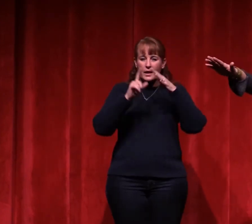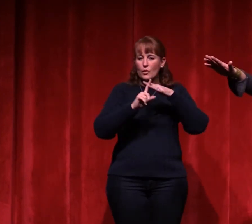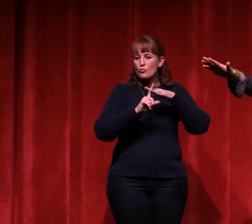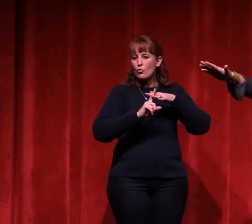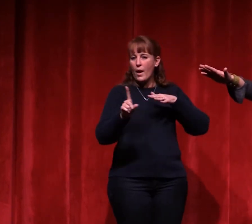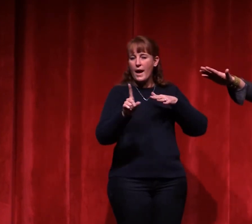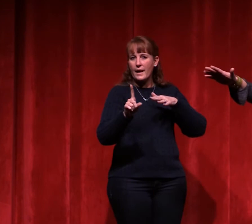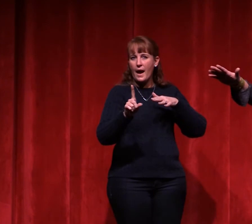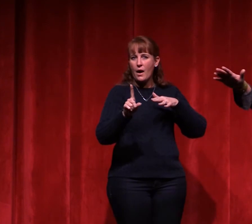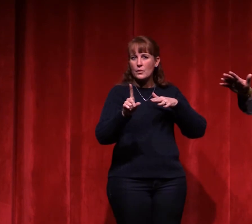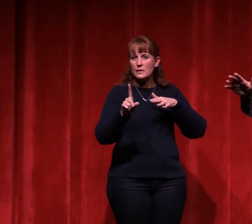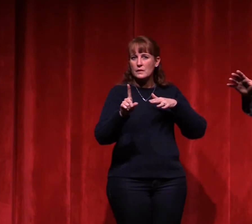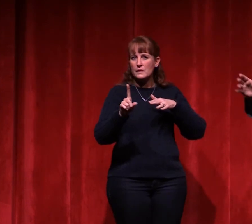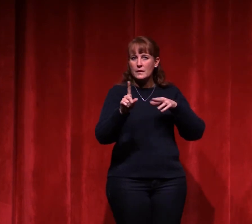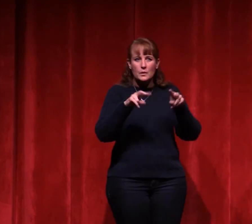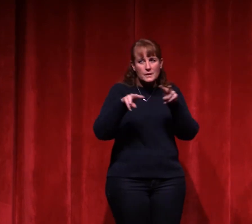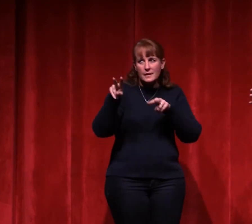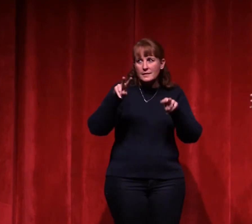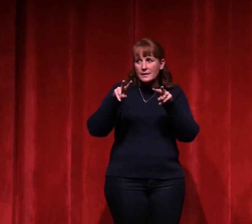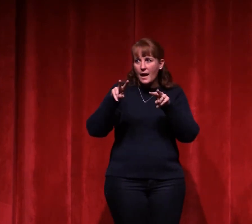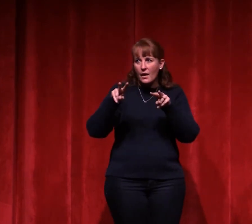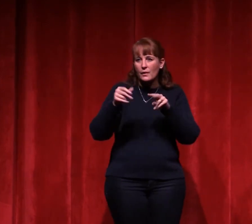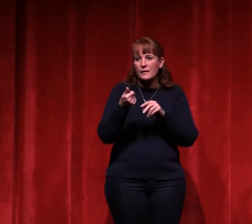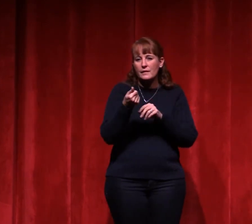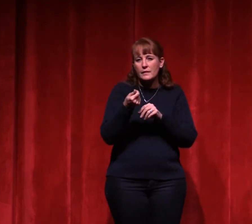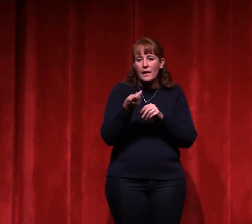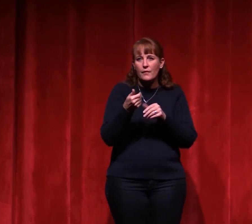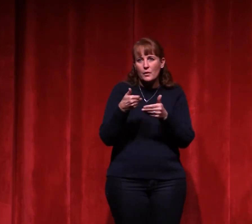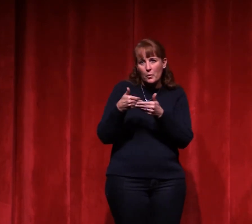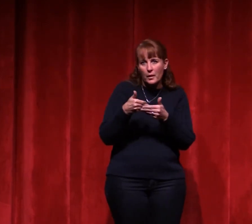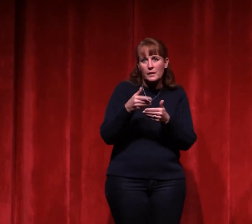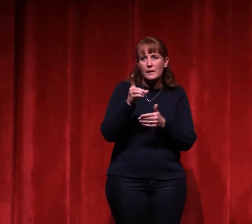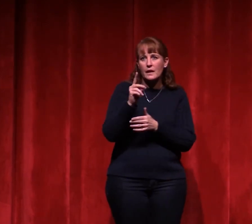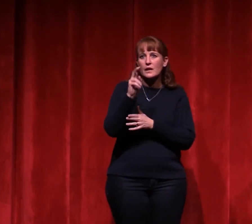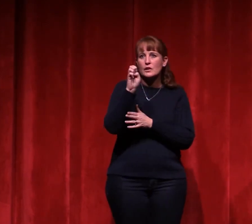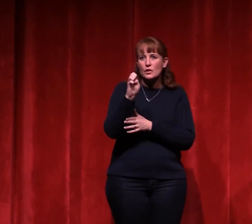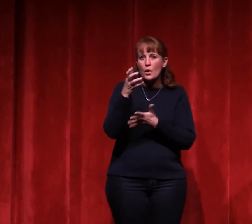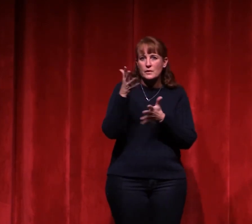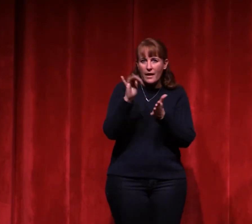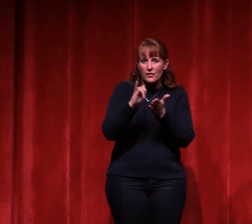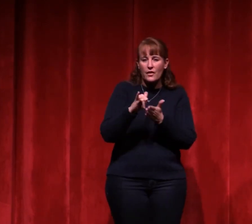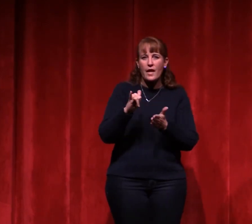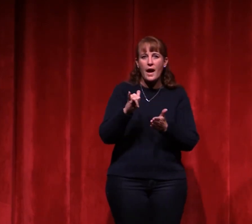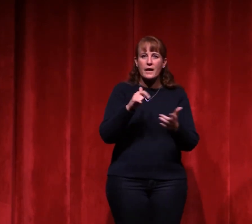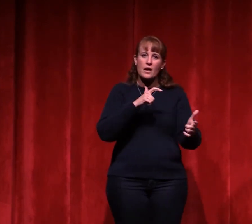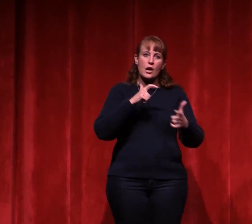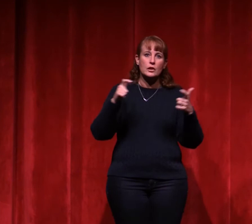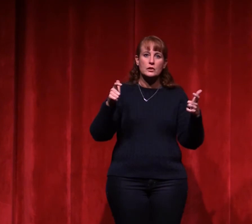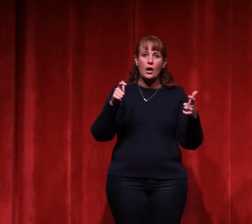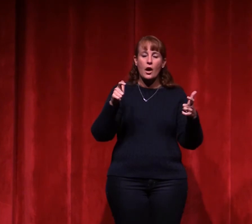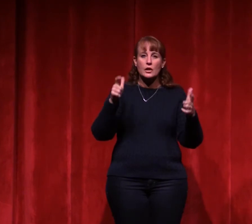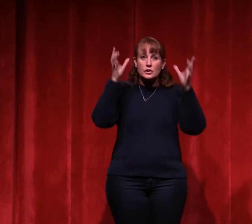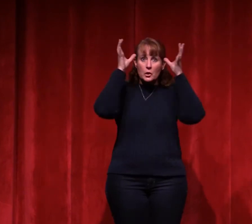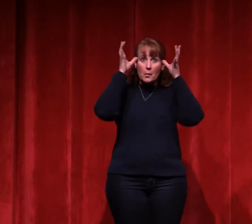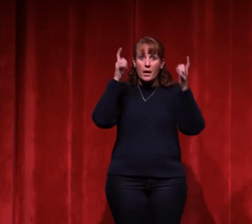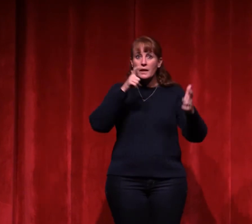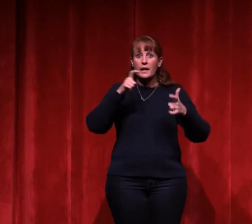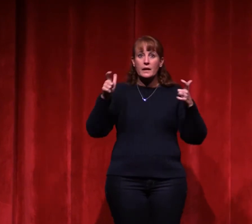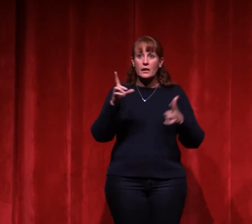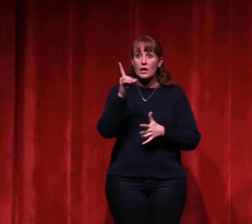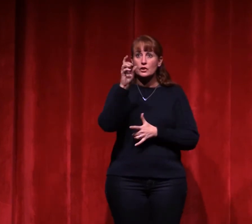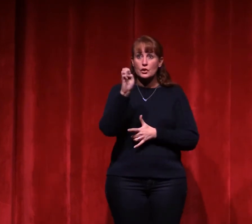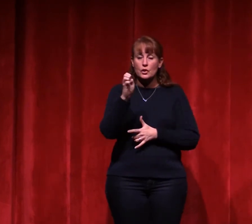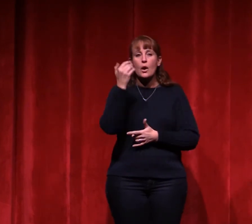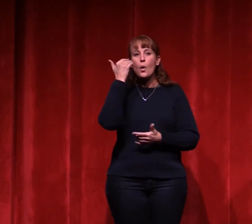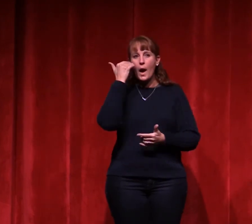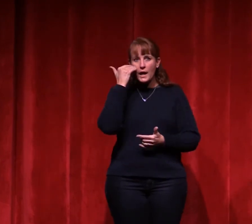the field, a scout. A couple fawns and does. After that, a larger buck and larger does.